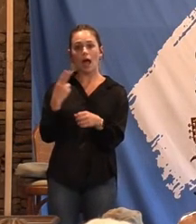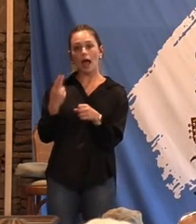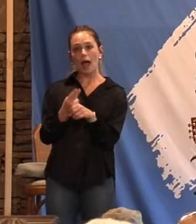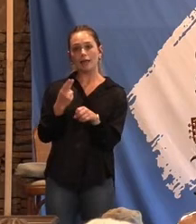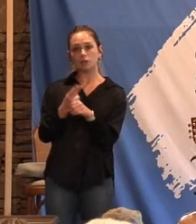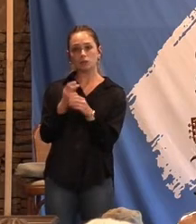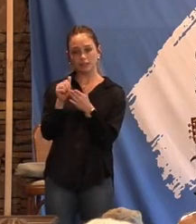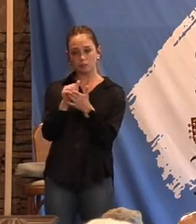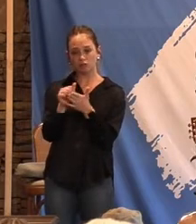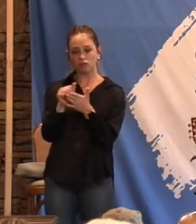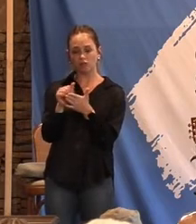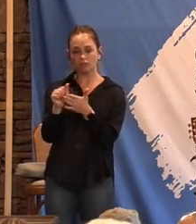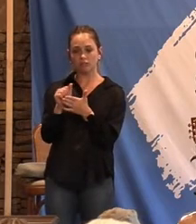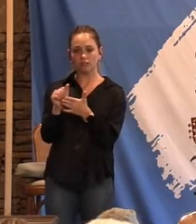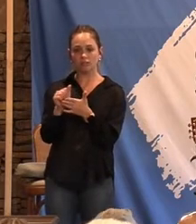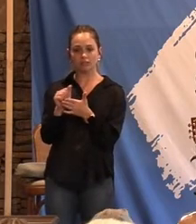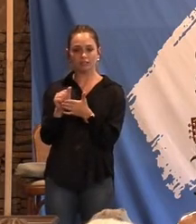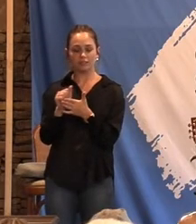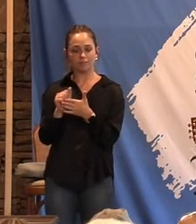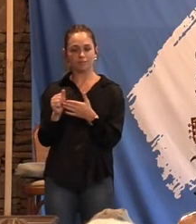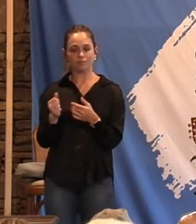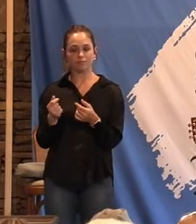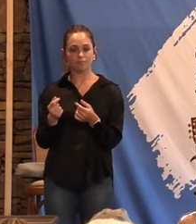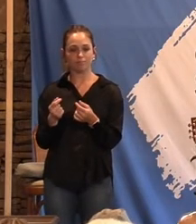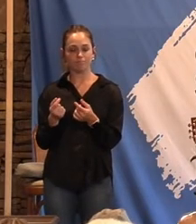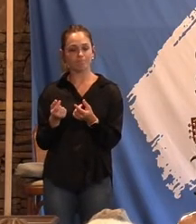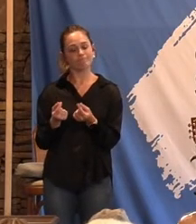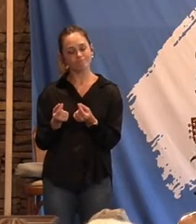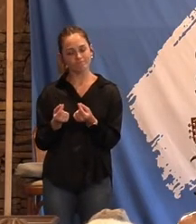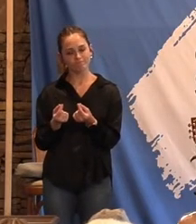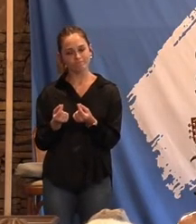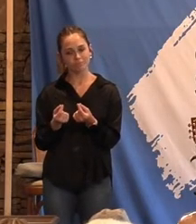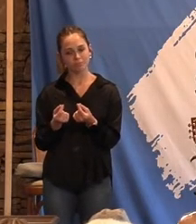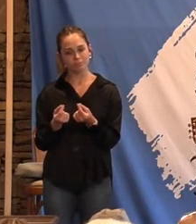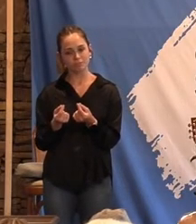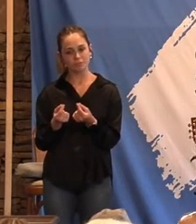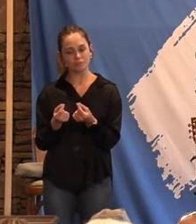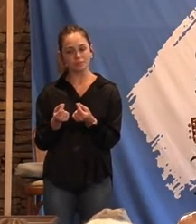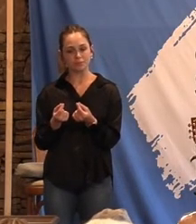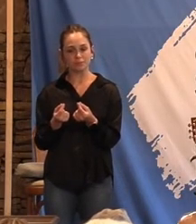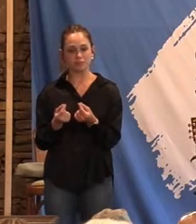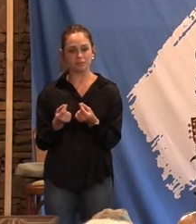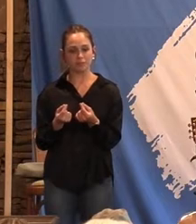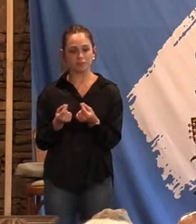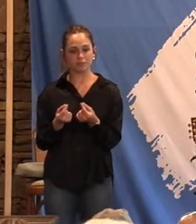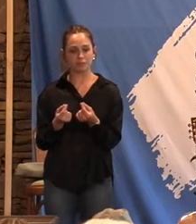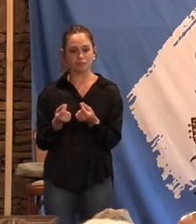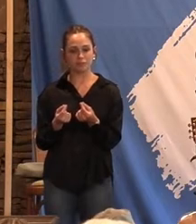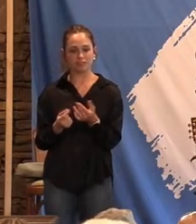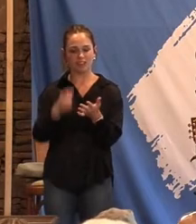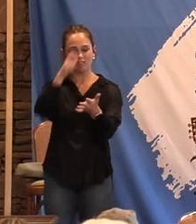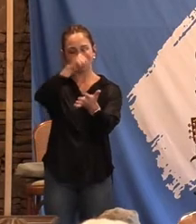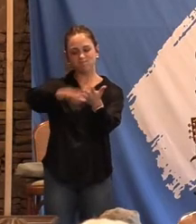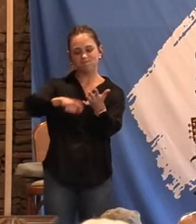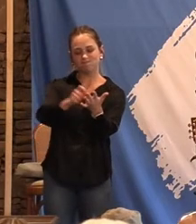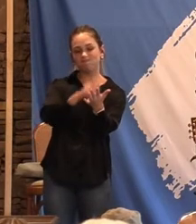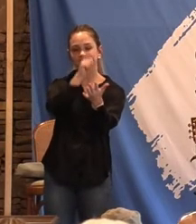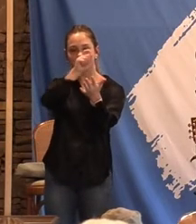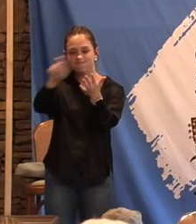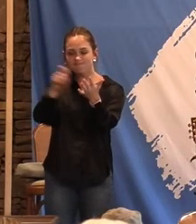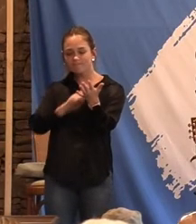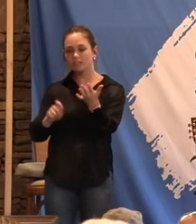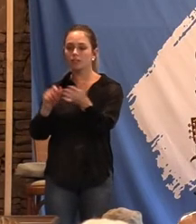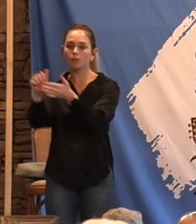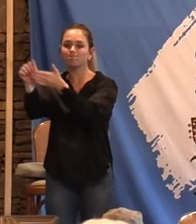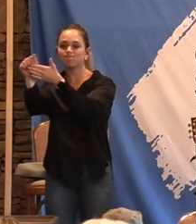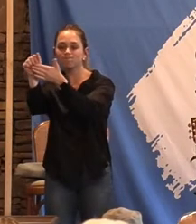eraser, and I erased all of those marks and scratches that I had